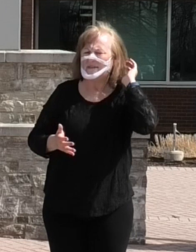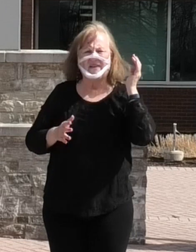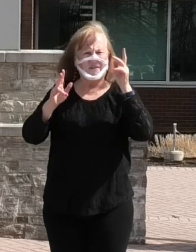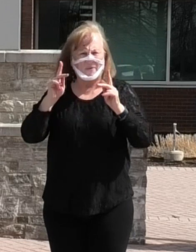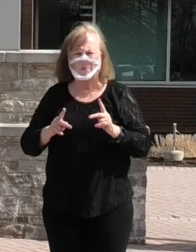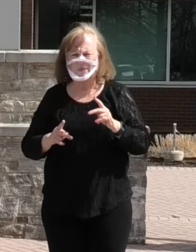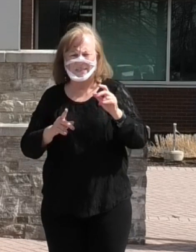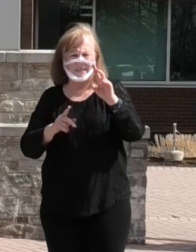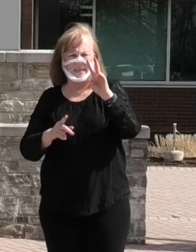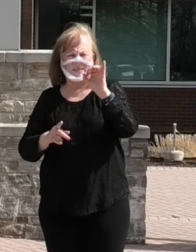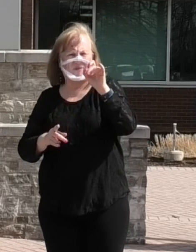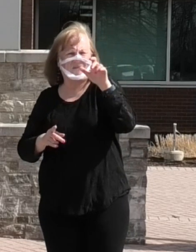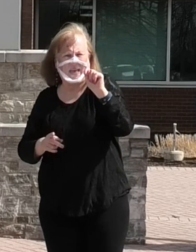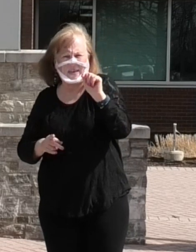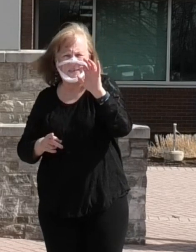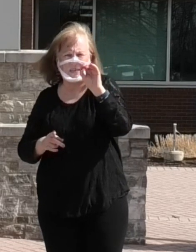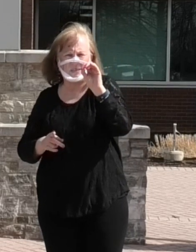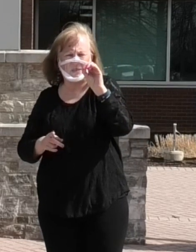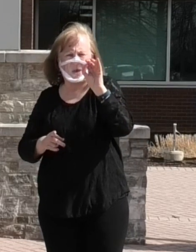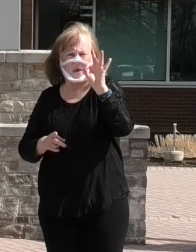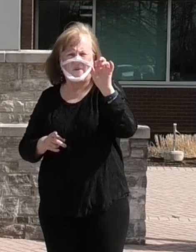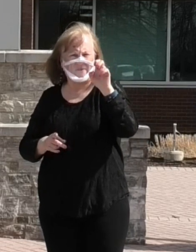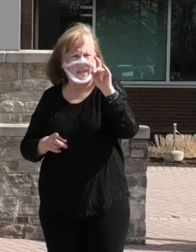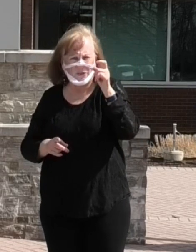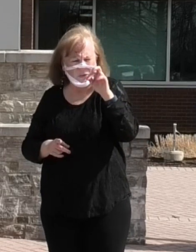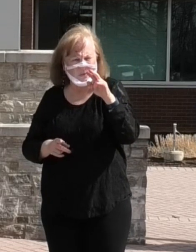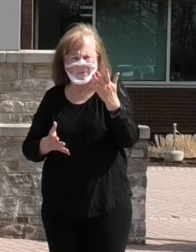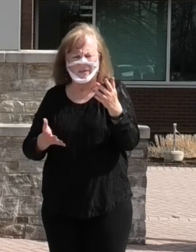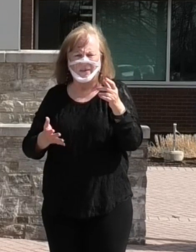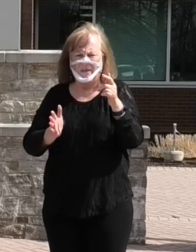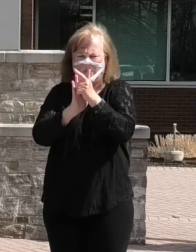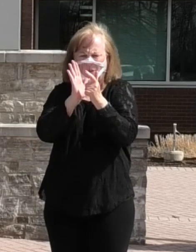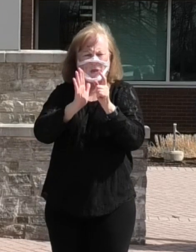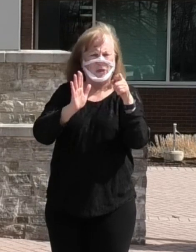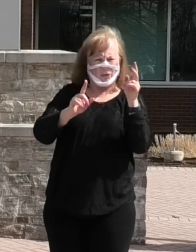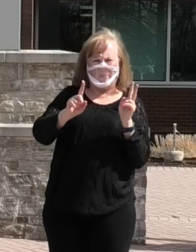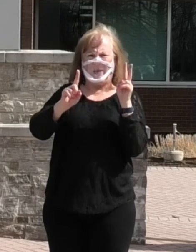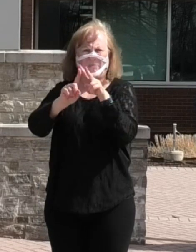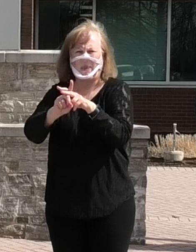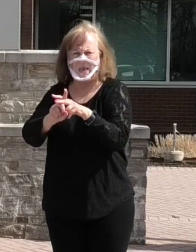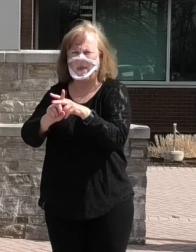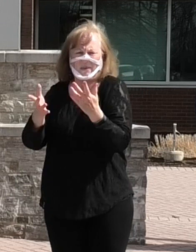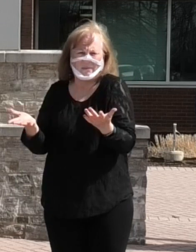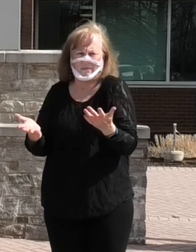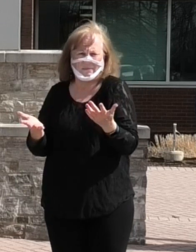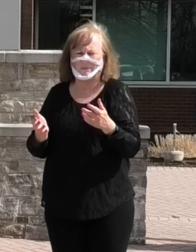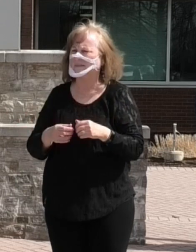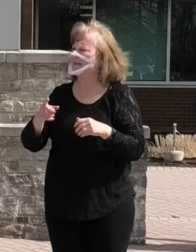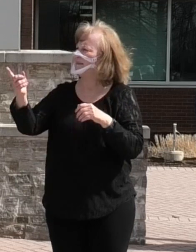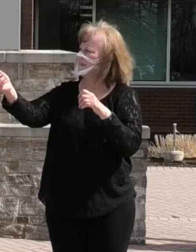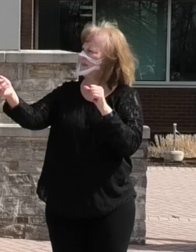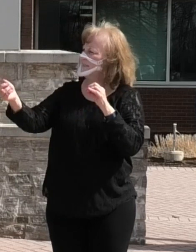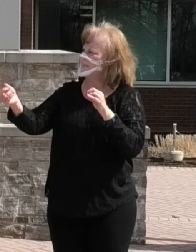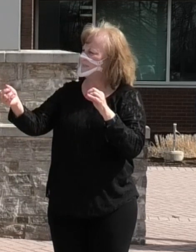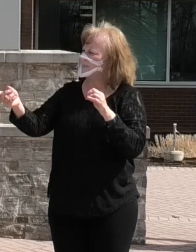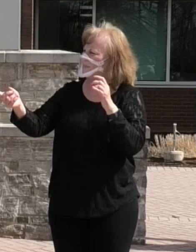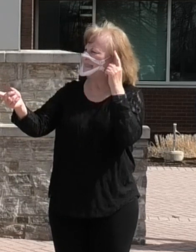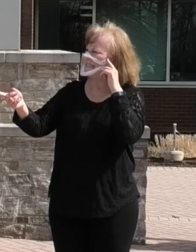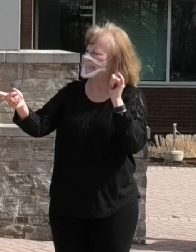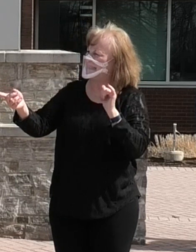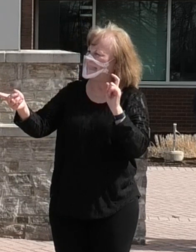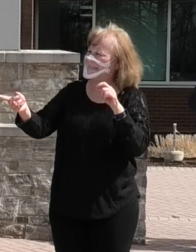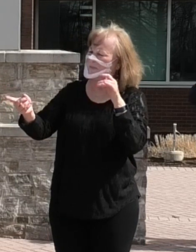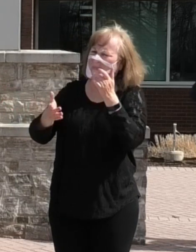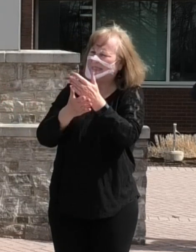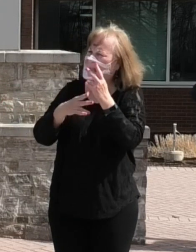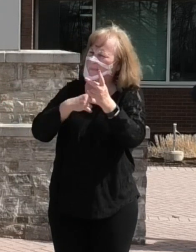potentially violent offender, they should be applied to the appropriate laws. Okay, so there will, it sounds like, need to be